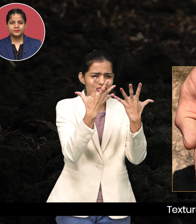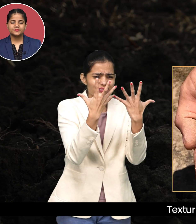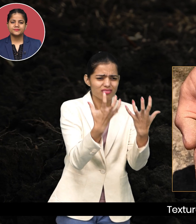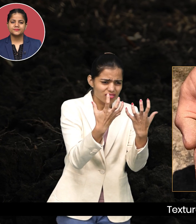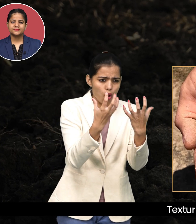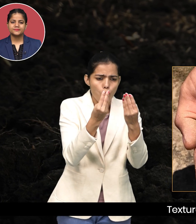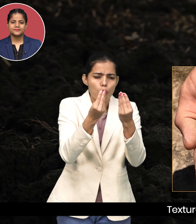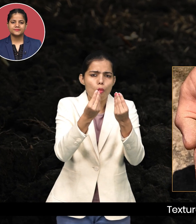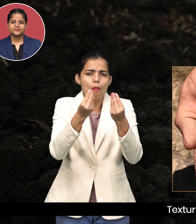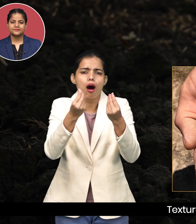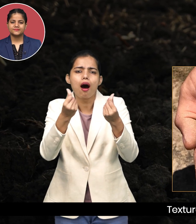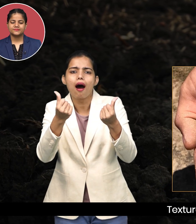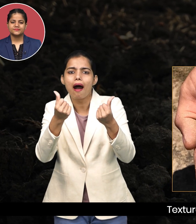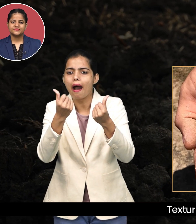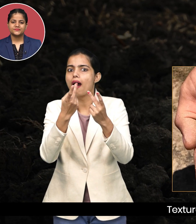texture,